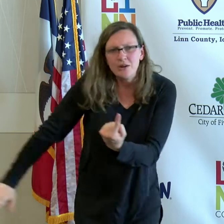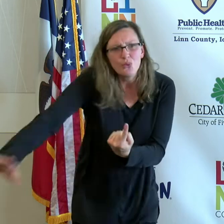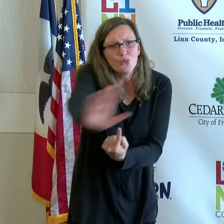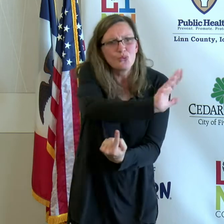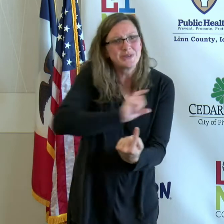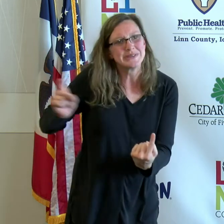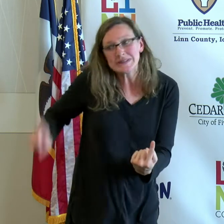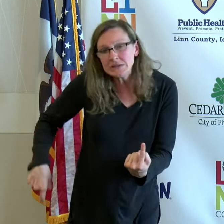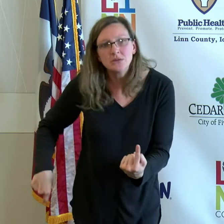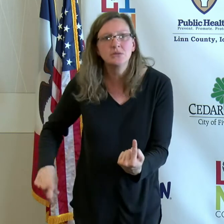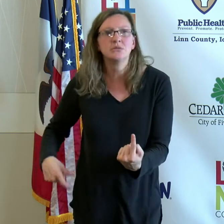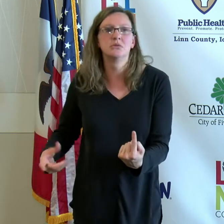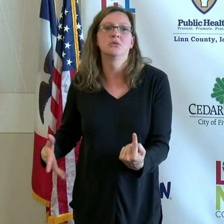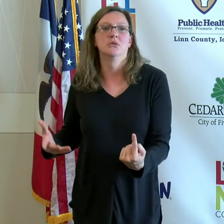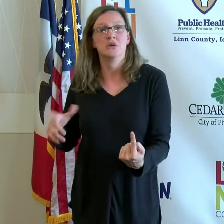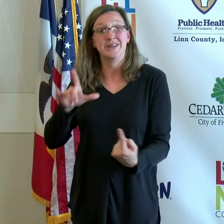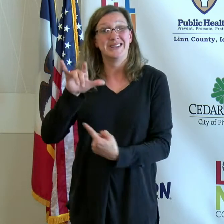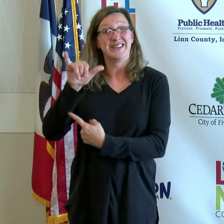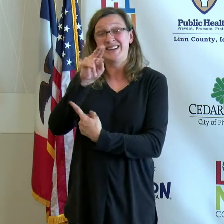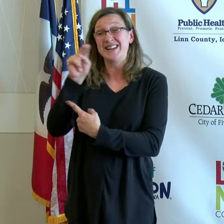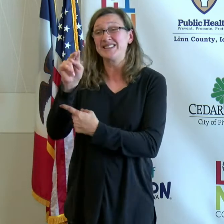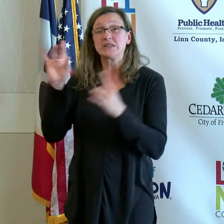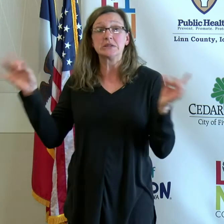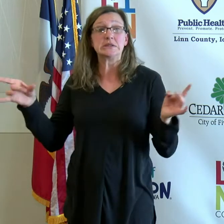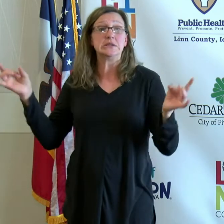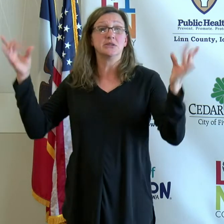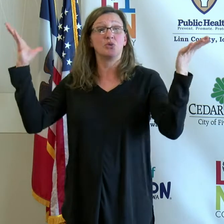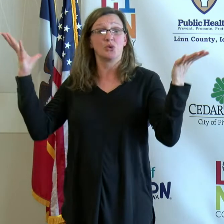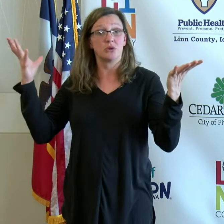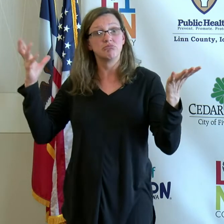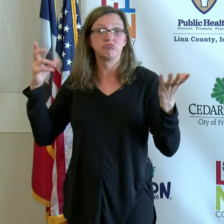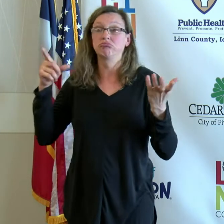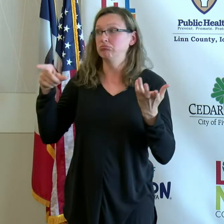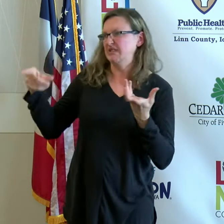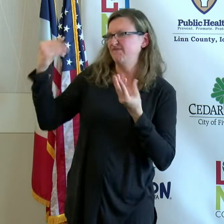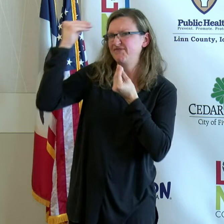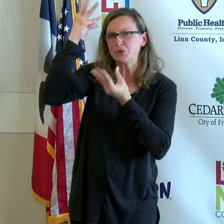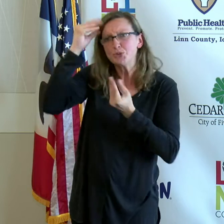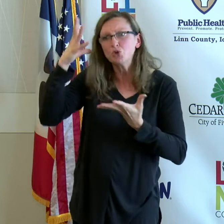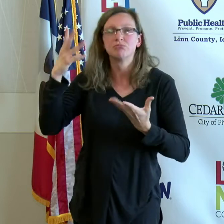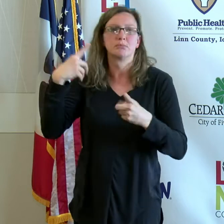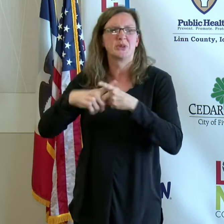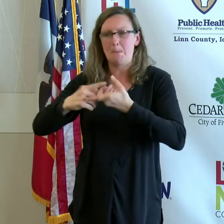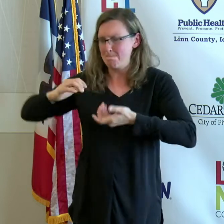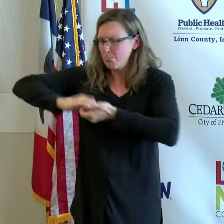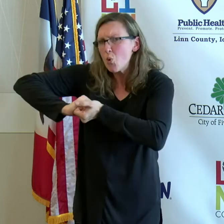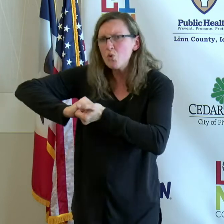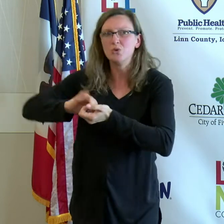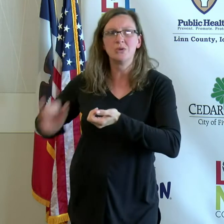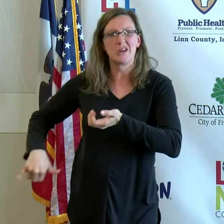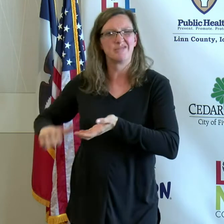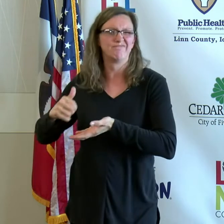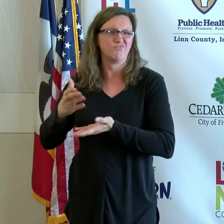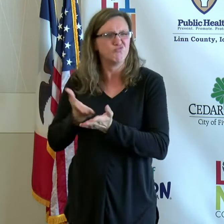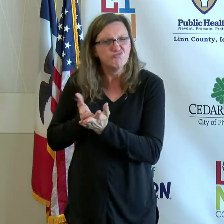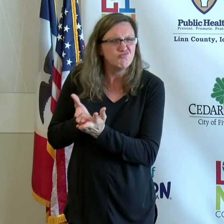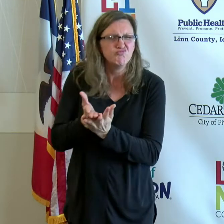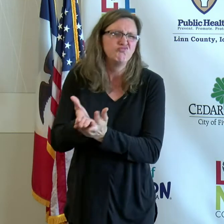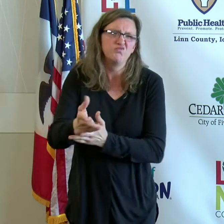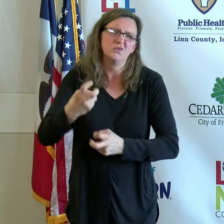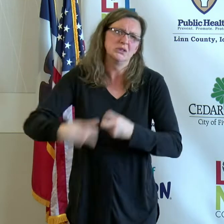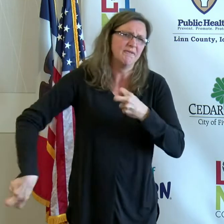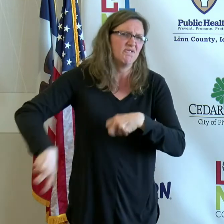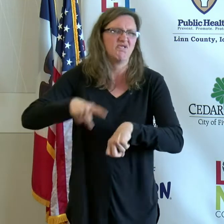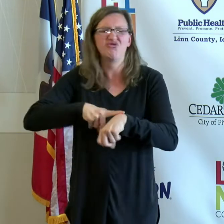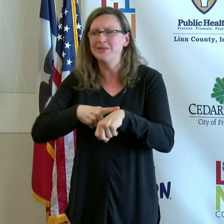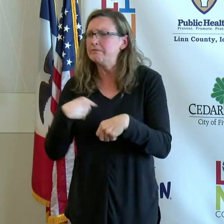linndisasterinfo.com to find out how you can help. Please lend your support by donating your time, your resources, and your voices